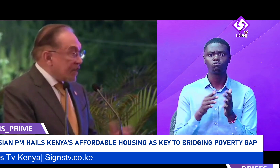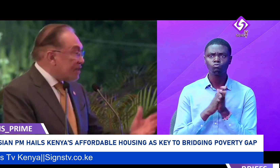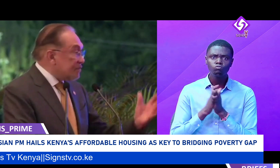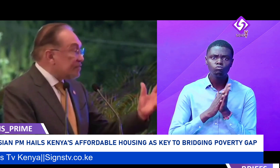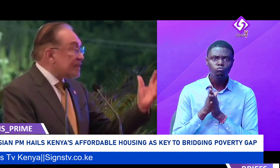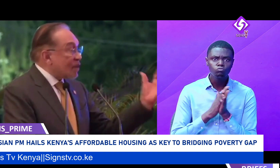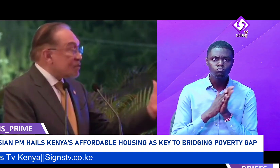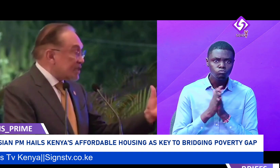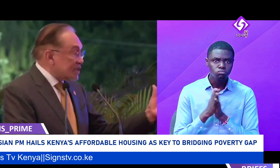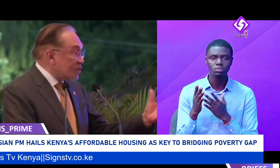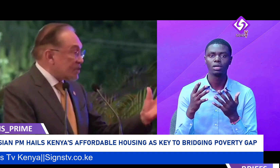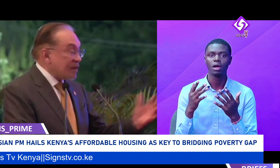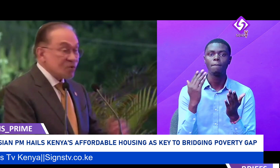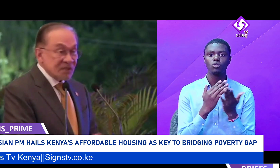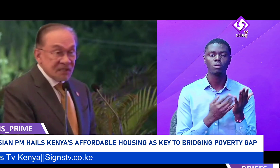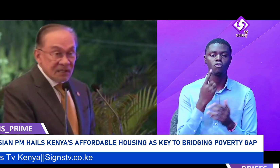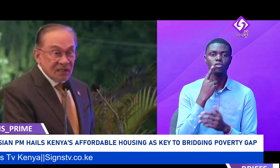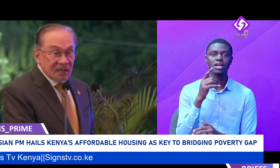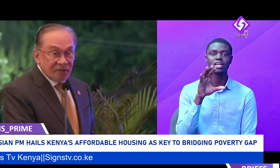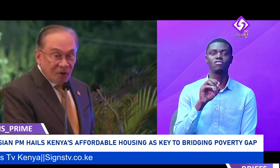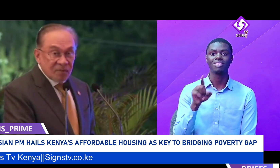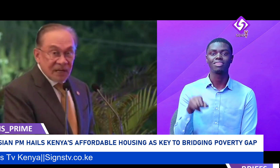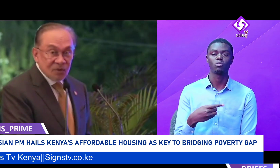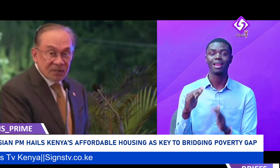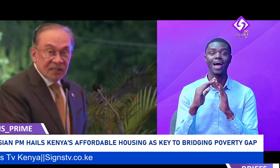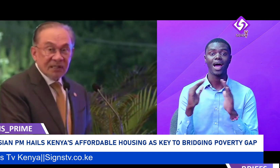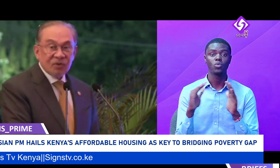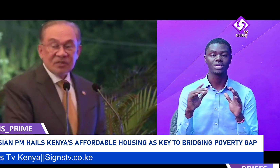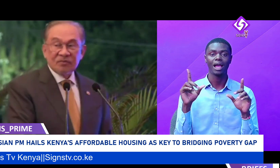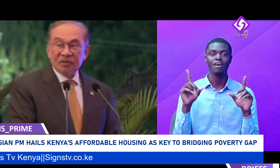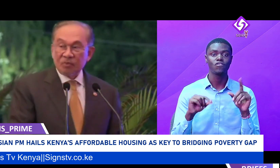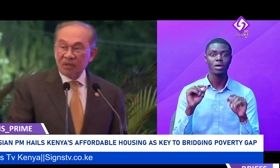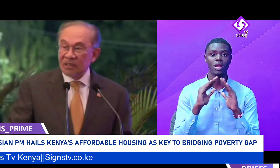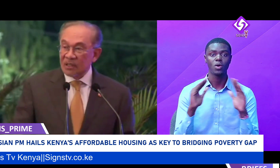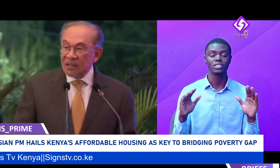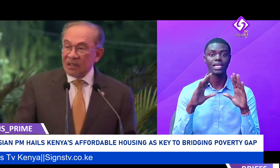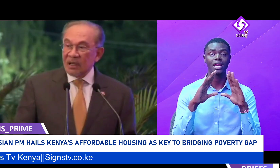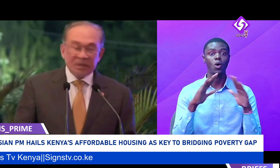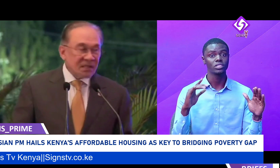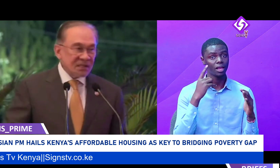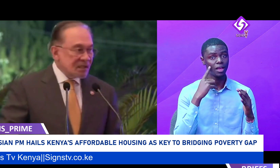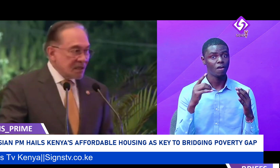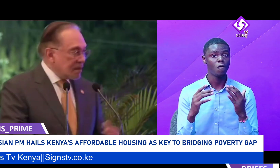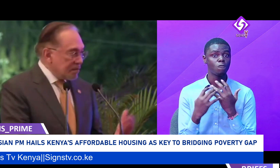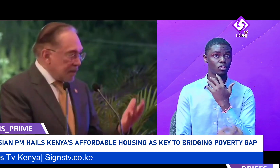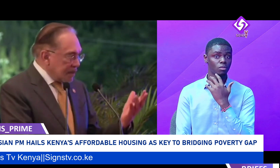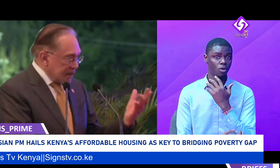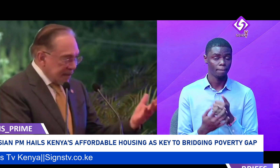over 150,000 units of housing, affordable housing and housing for the poor, I mean, this